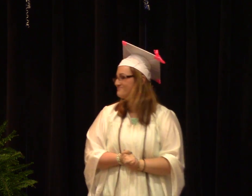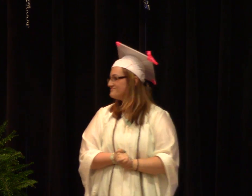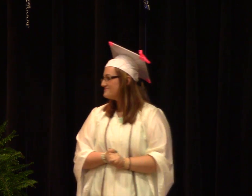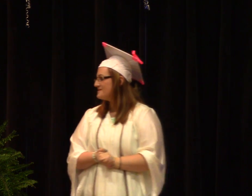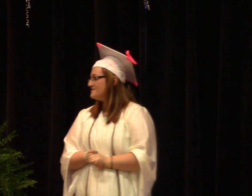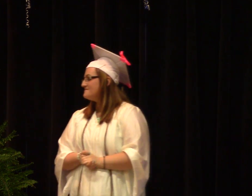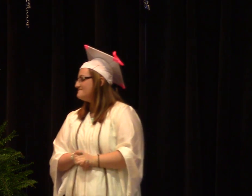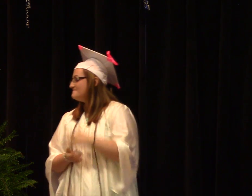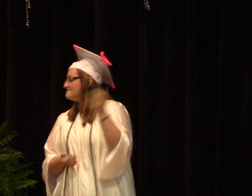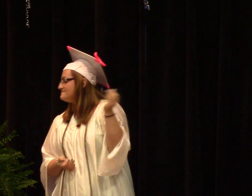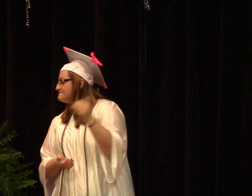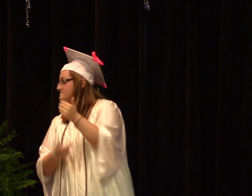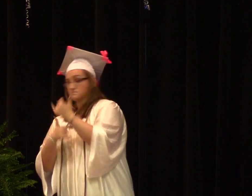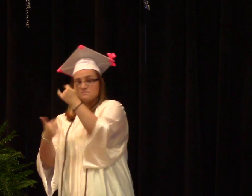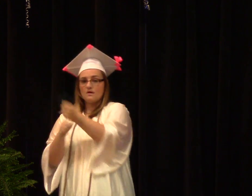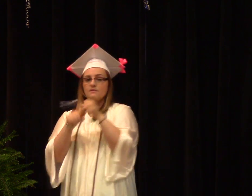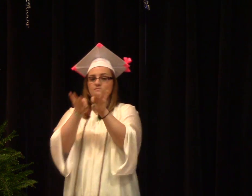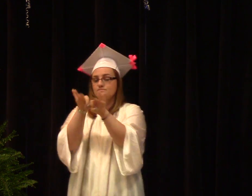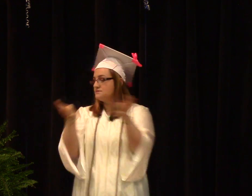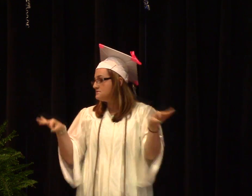Kentucky Commission.